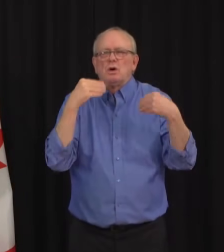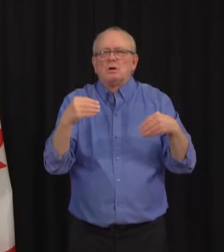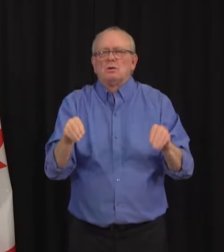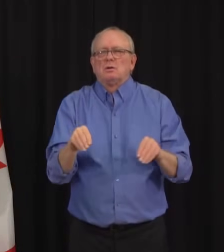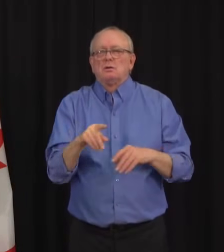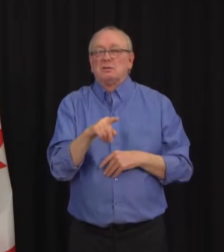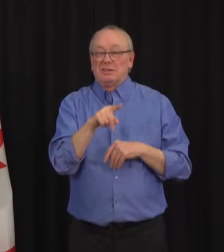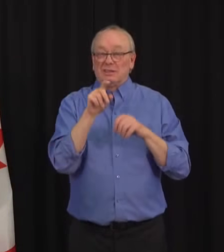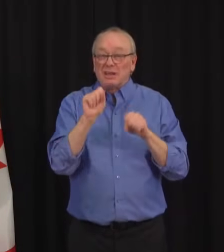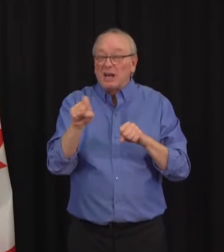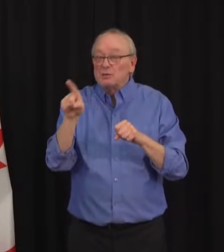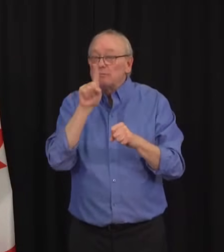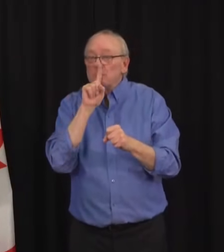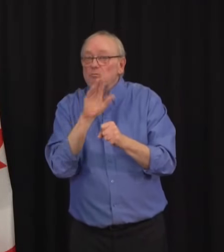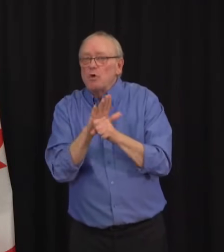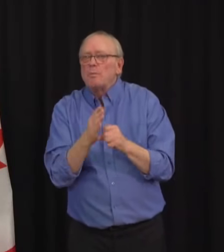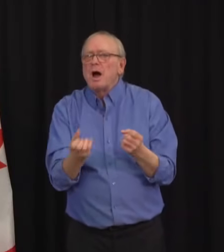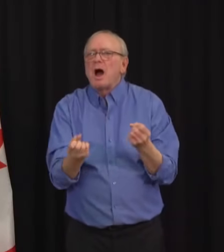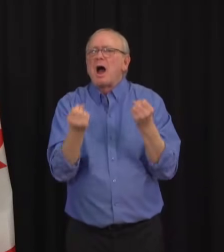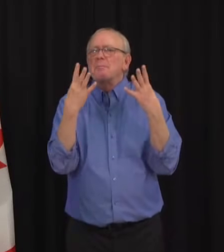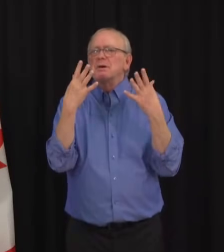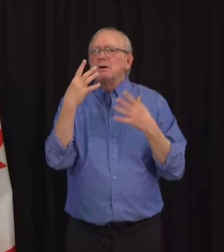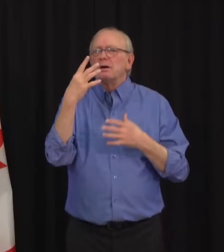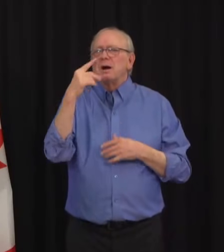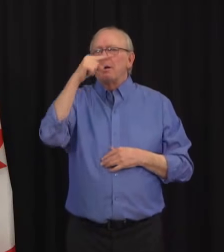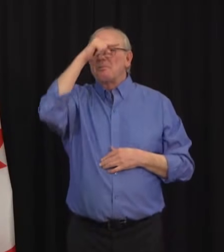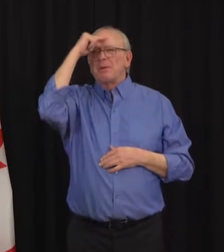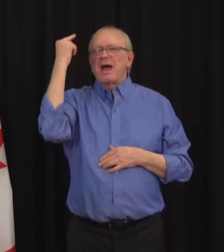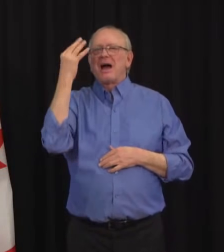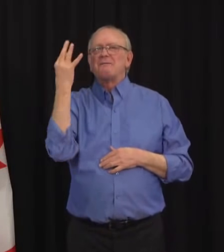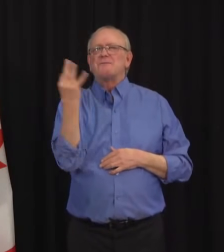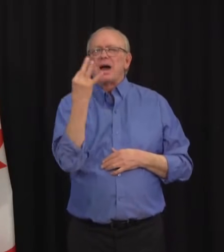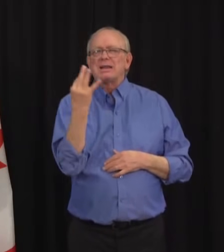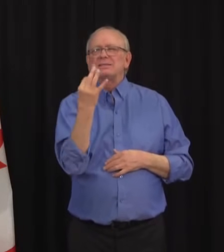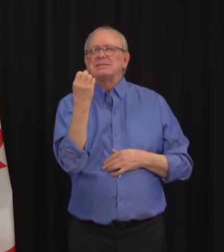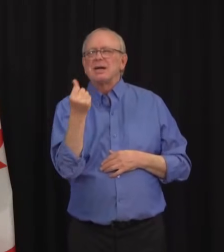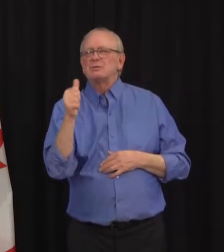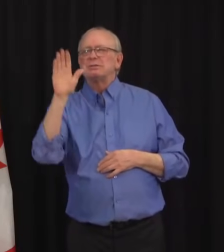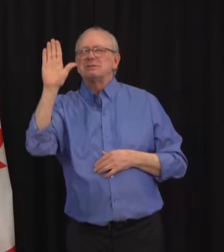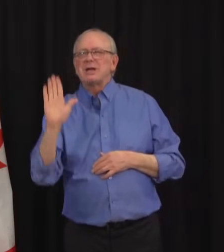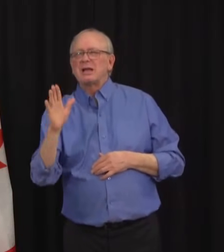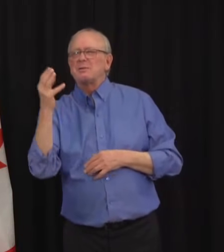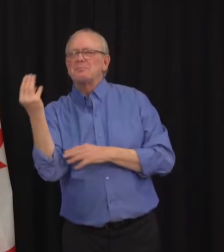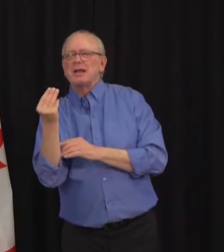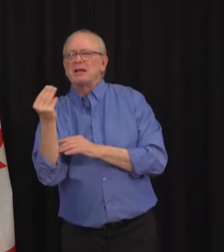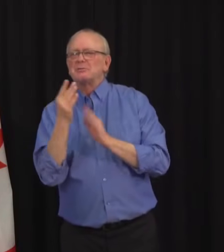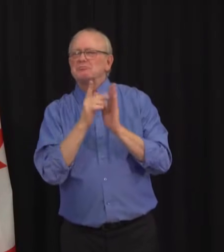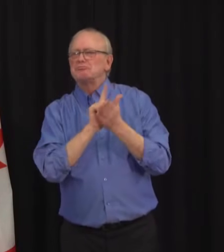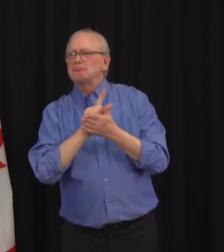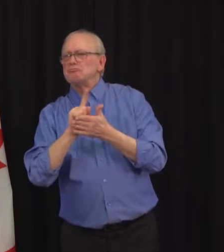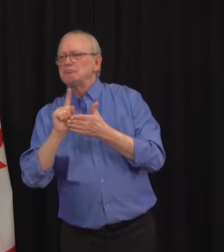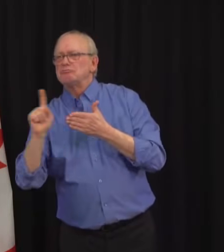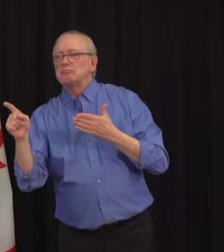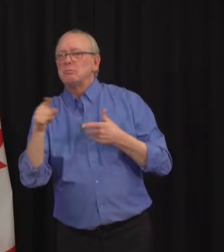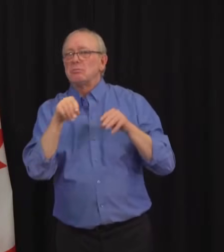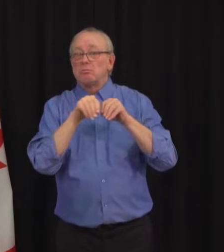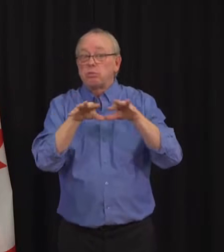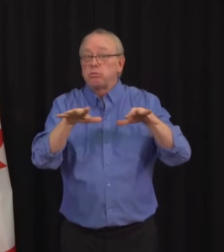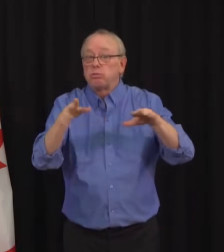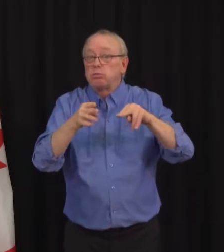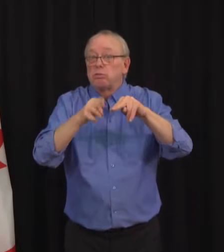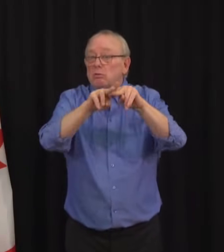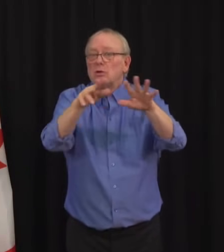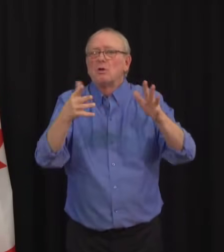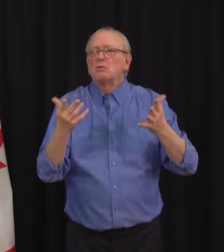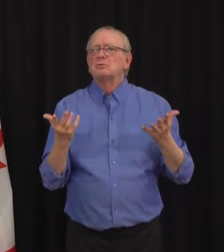in on the fact that the mall hasn't made this public to shoppers when there's no fulsome contact tracing right now from the government? Should shoppers just